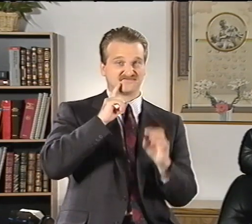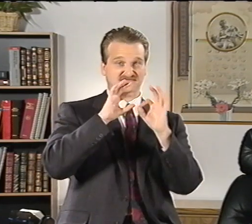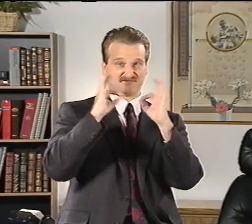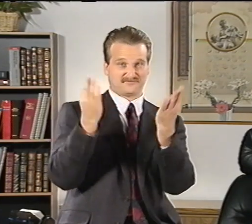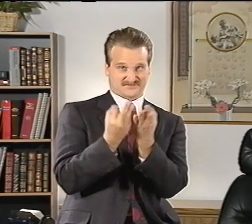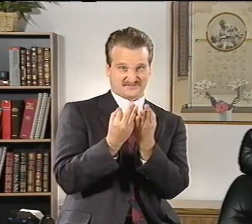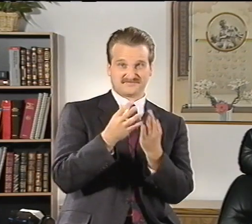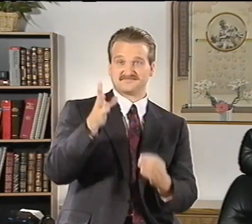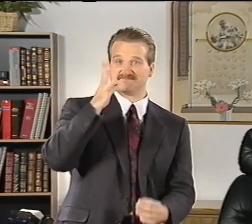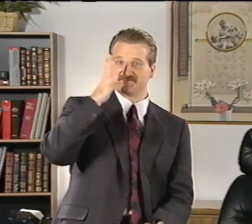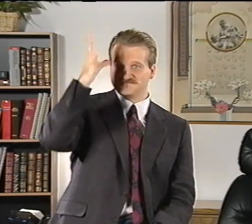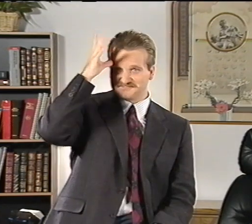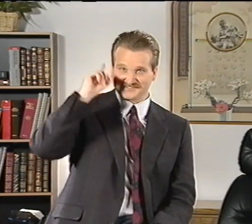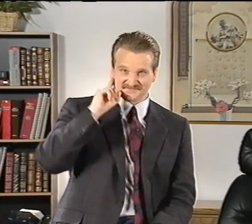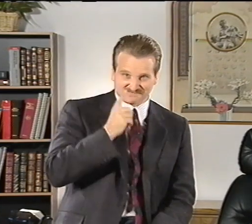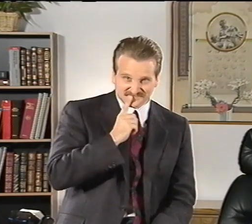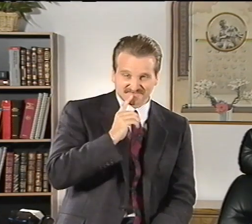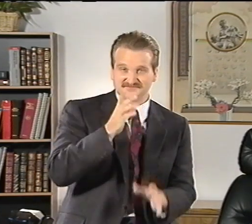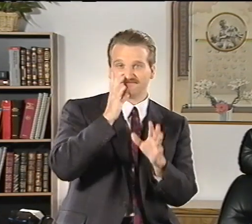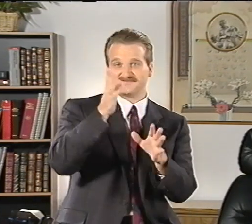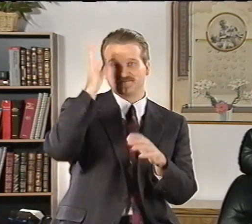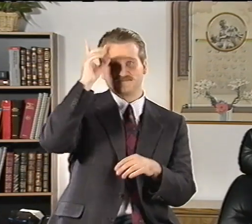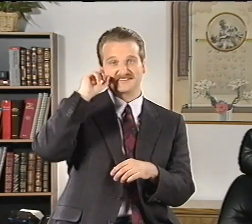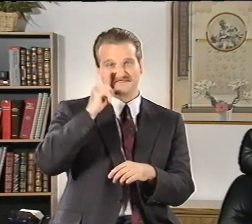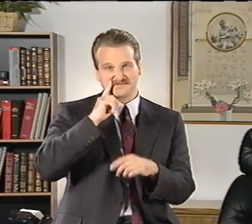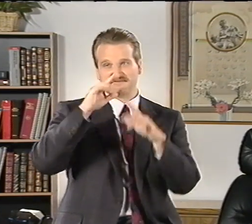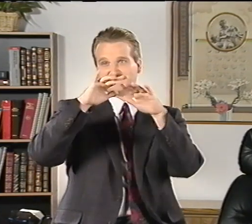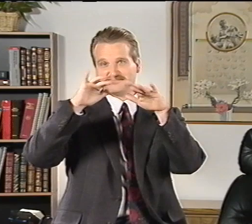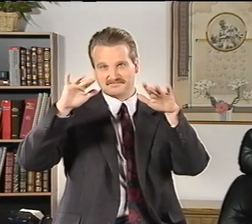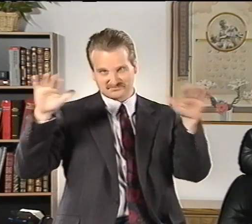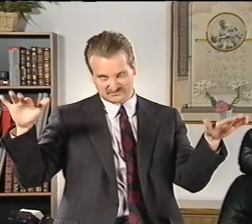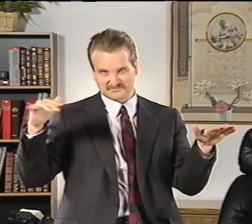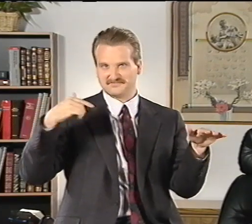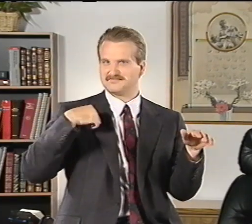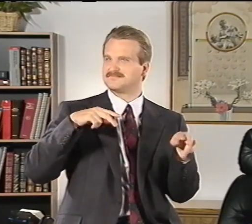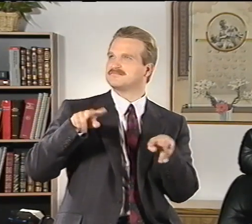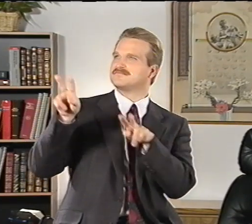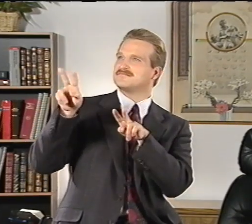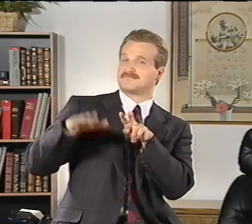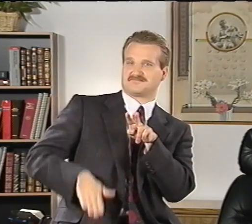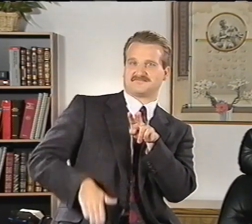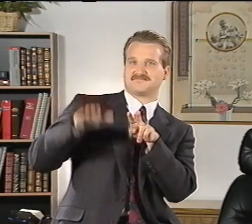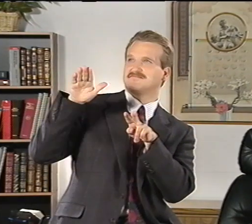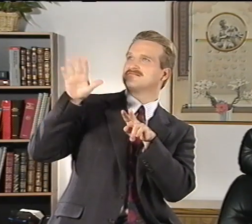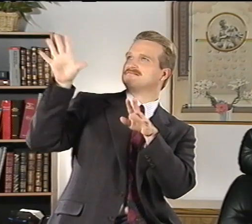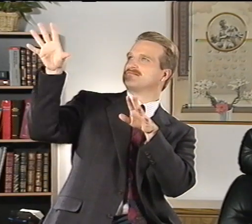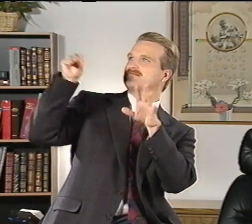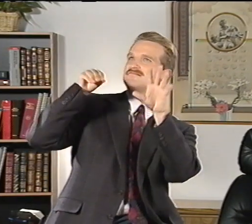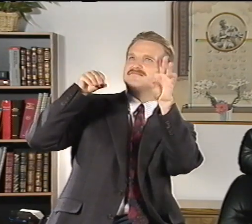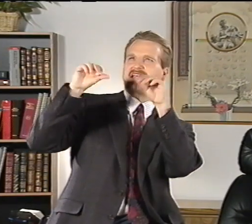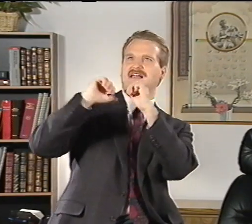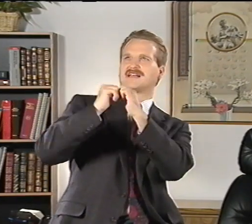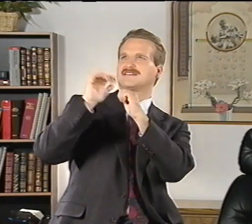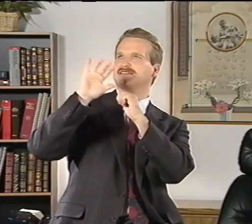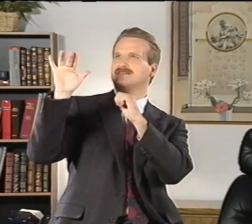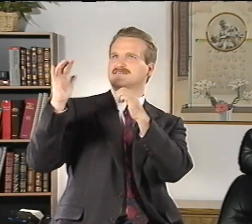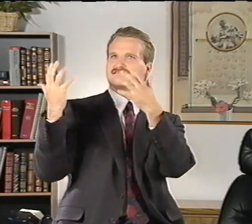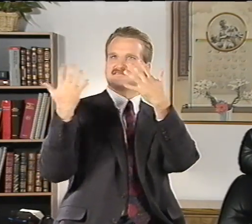in their sign conversations. I'm from an all-deaf family. I have deaf parents and grandparents. While I was